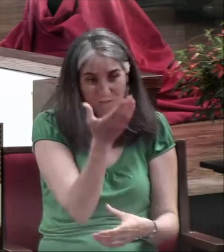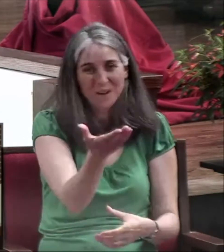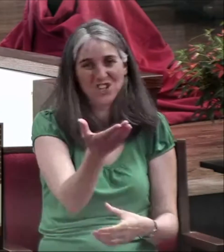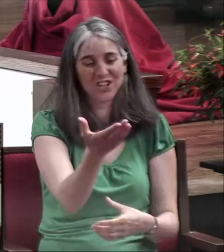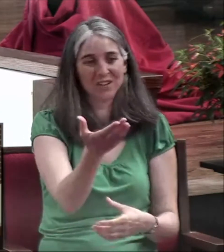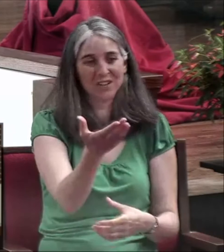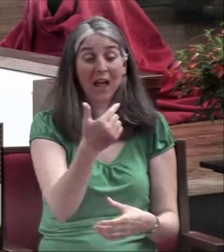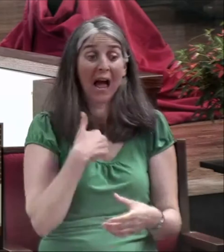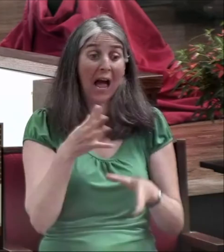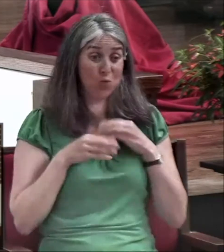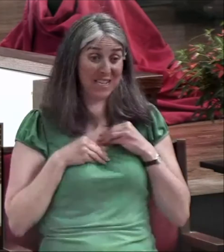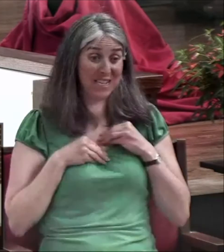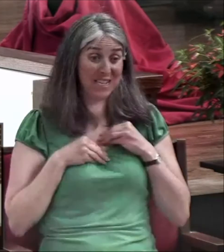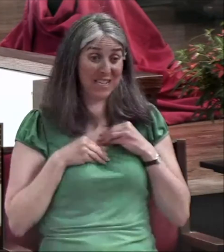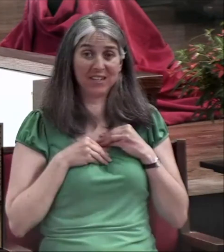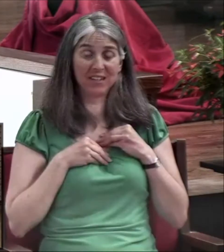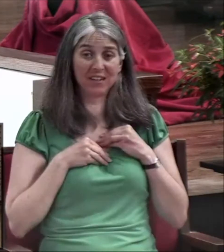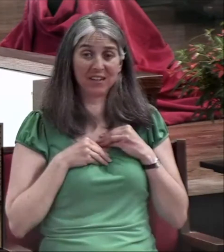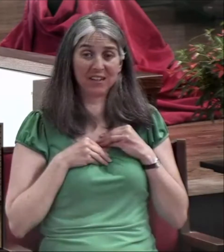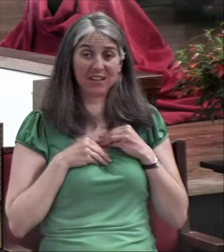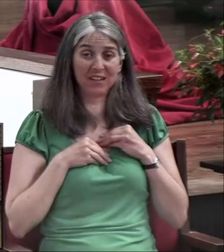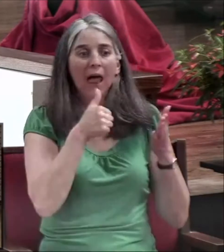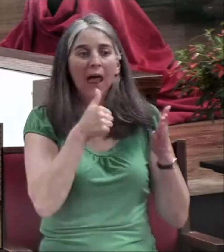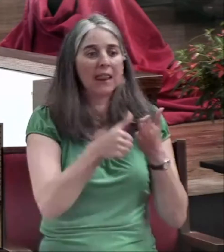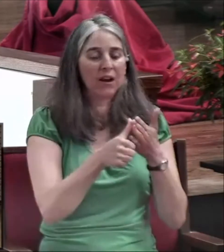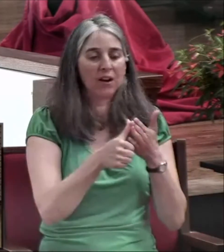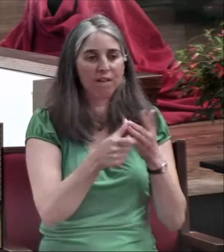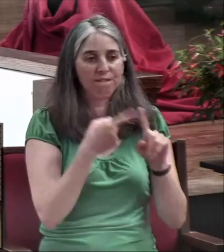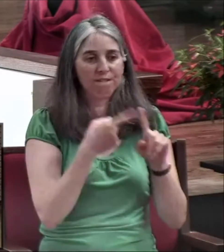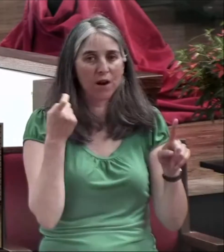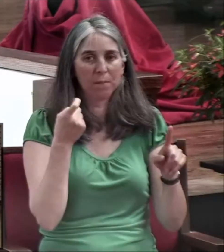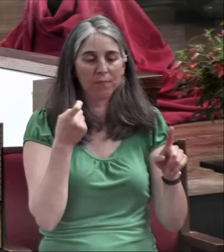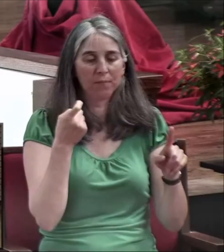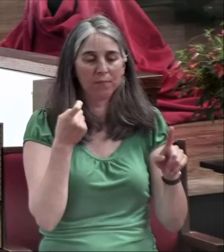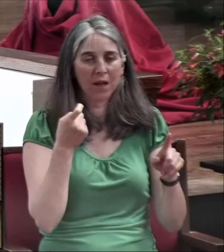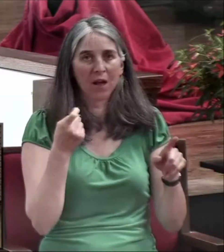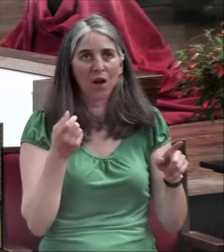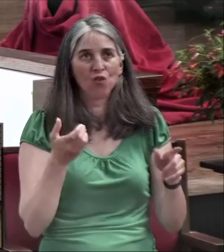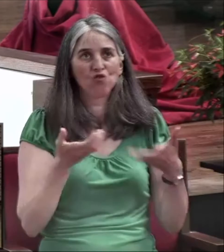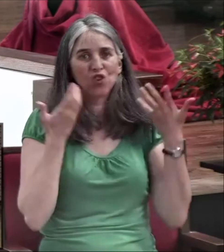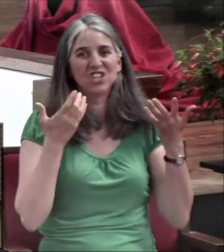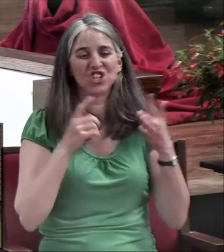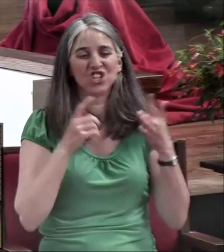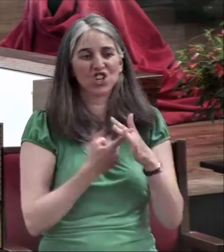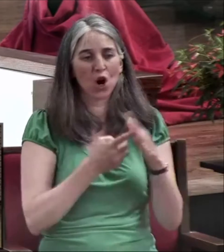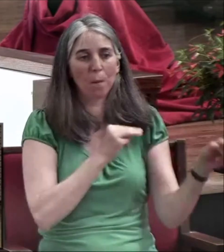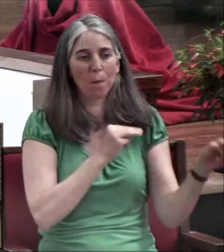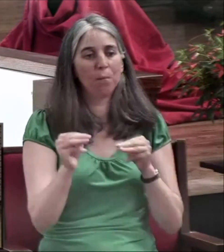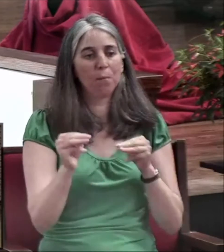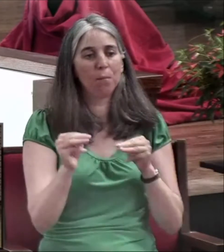I received a letter in the mail from Fresh Start Moving Crew. They're looking